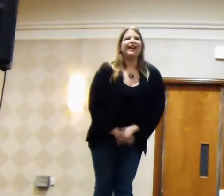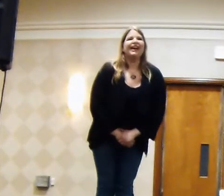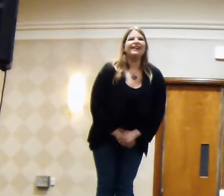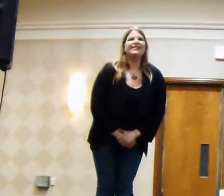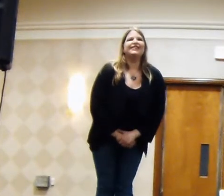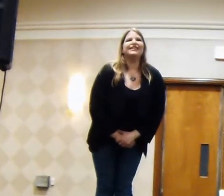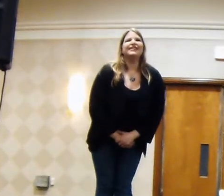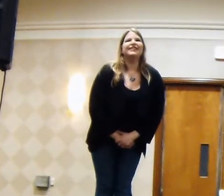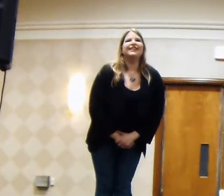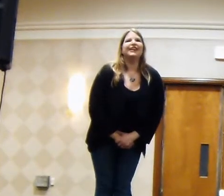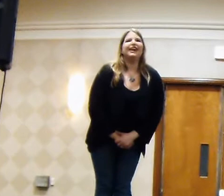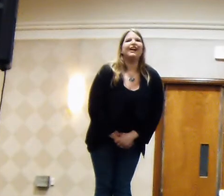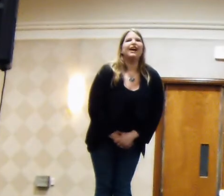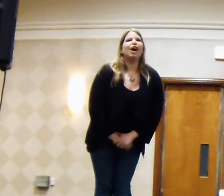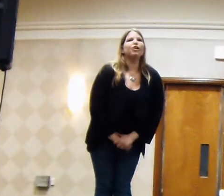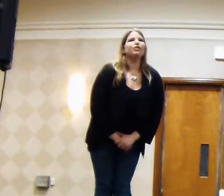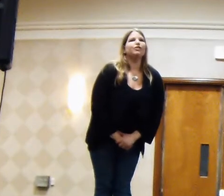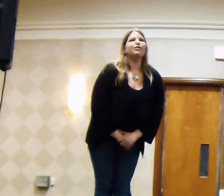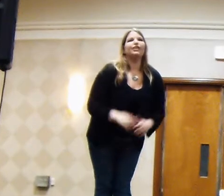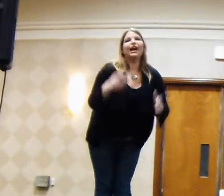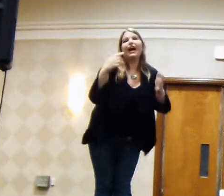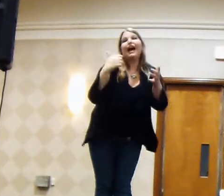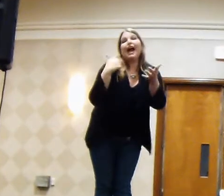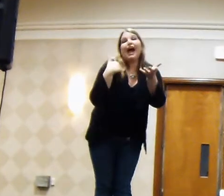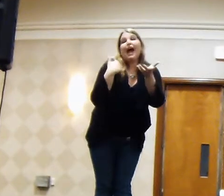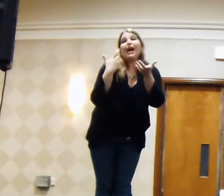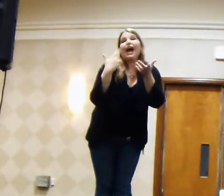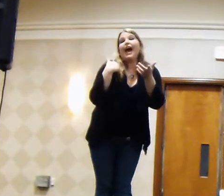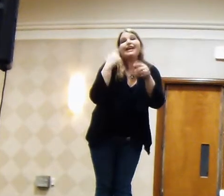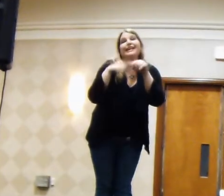I told, at least I copped to it, that I wasn't good at it.